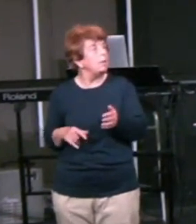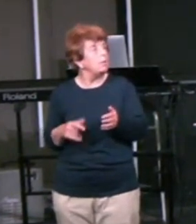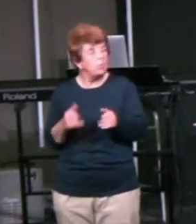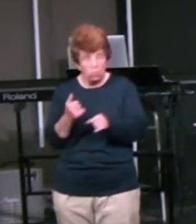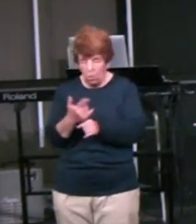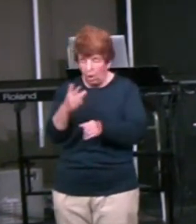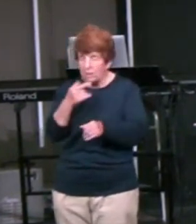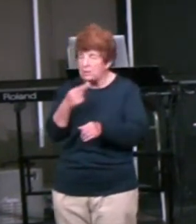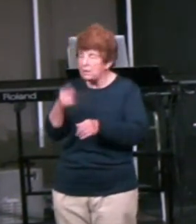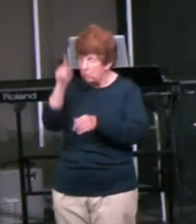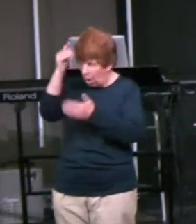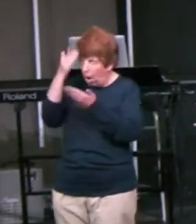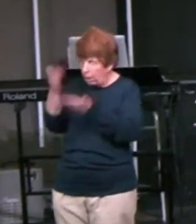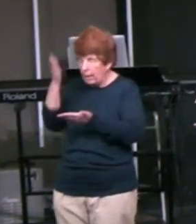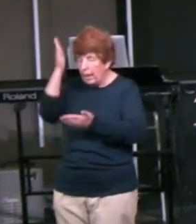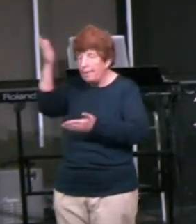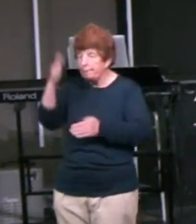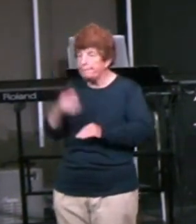God says, "Honor me."